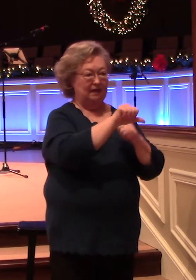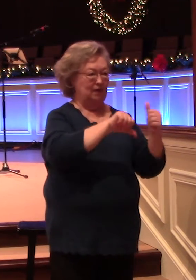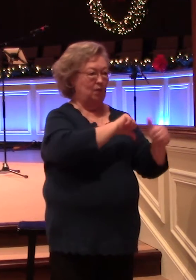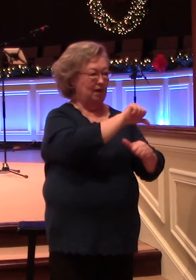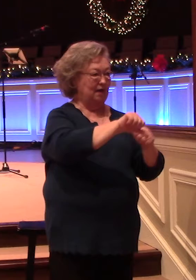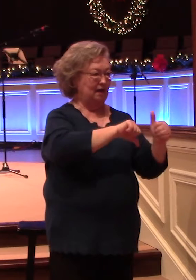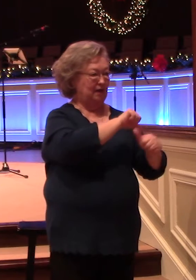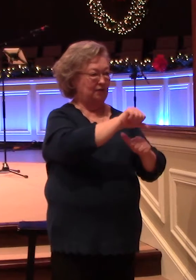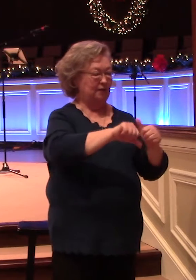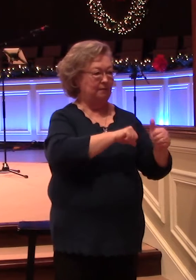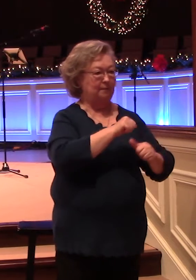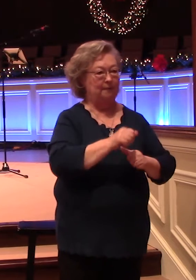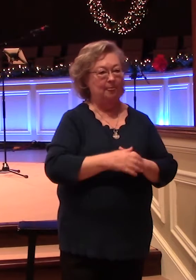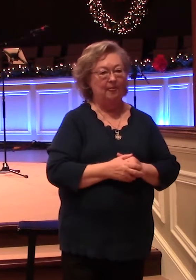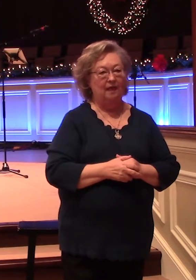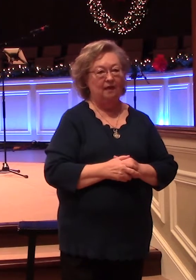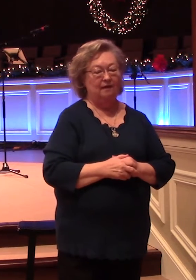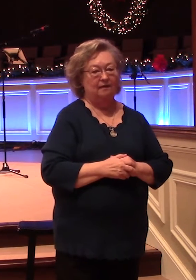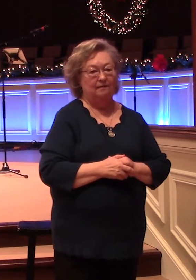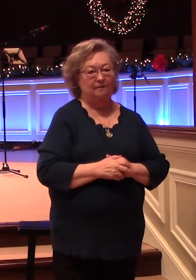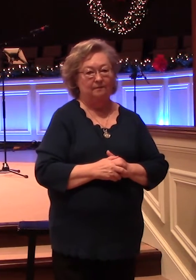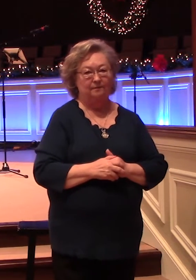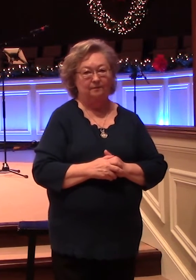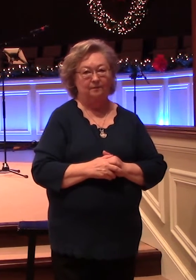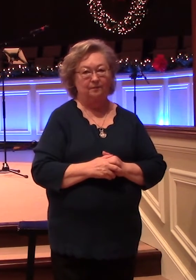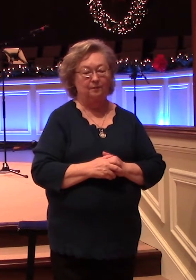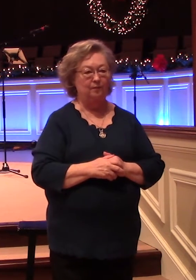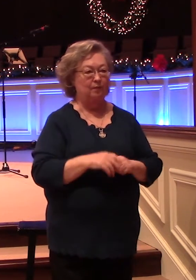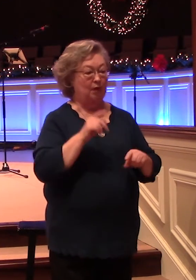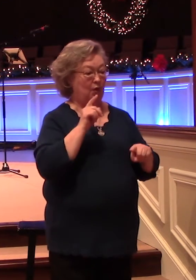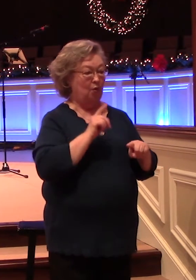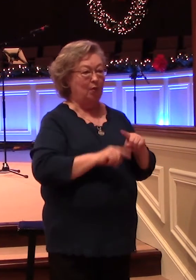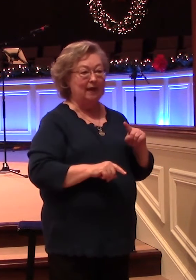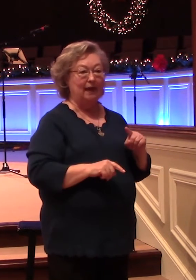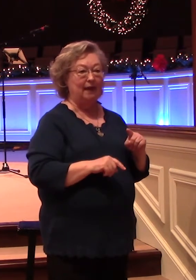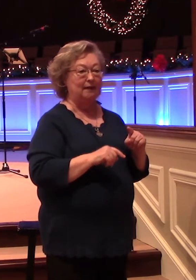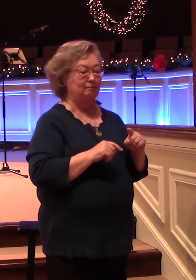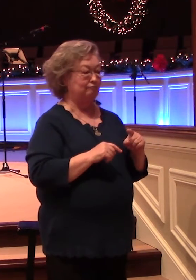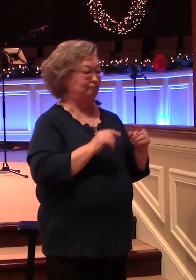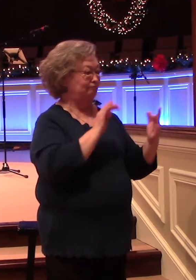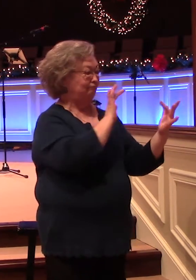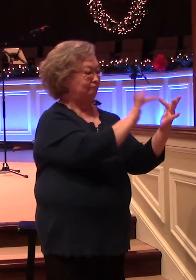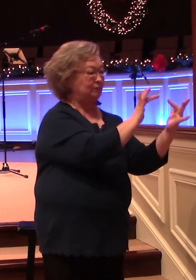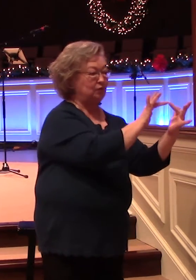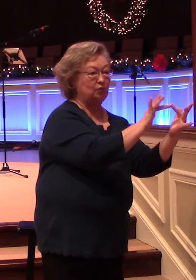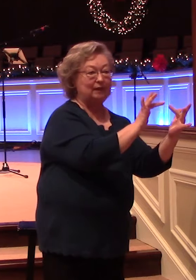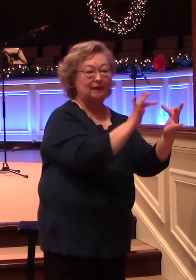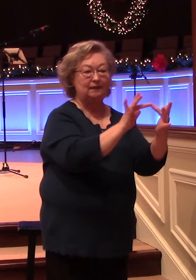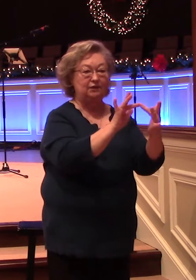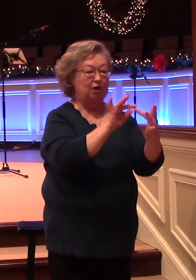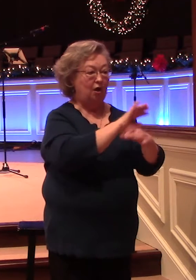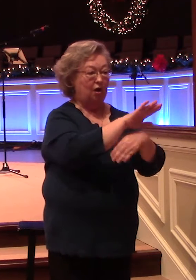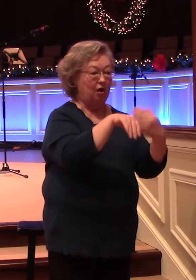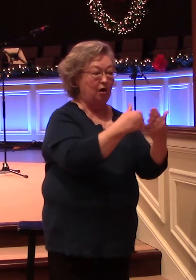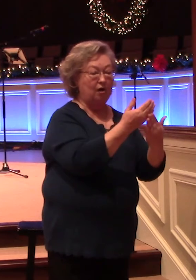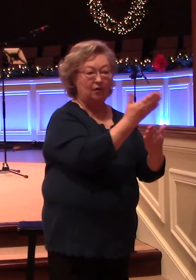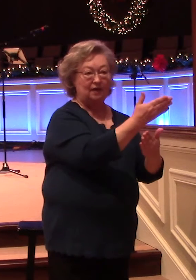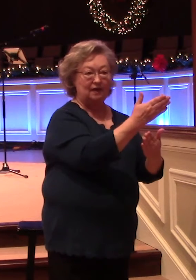to reach Fairhope by being the coolest. I don't think we're going to reach Fairhope by being the hippest. I don't think we're going to reach Fairhope by being the most